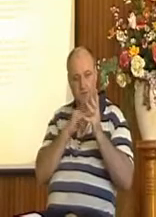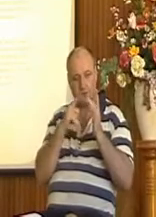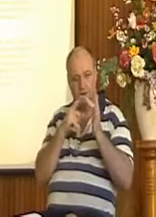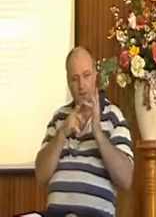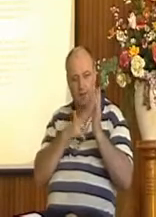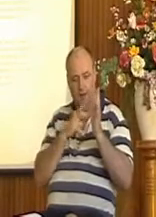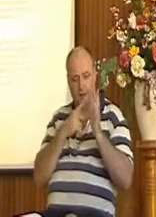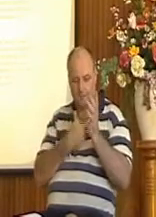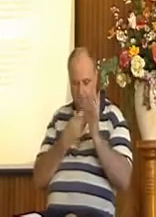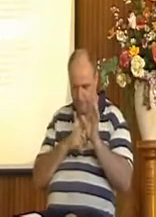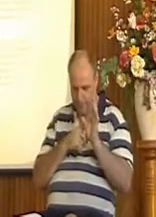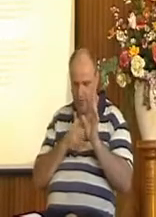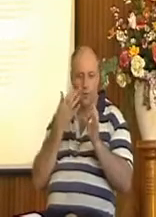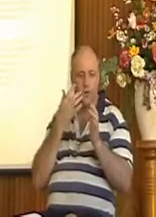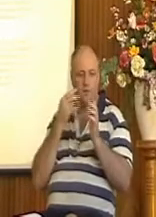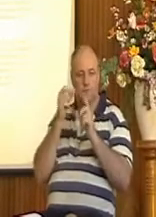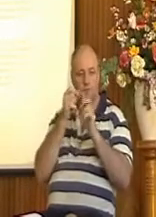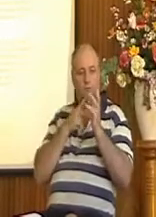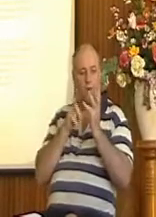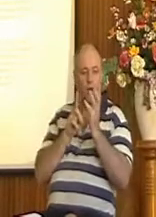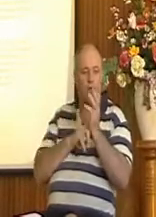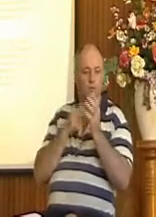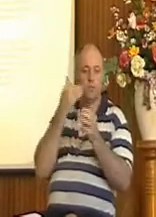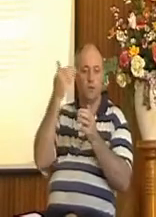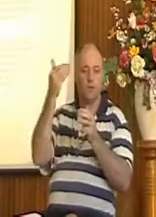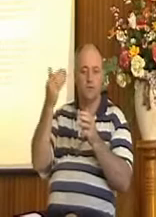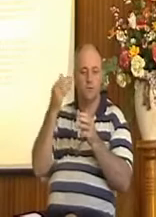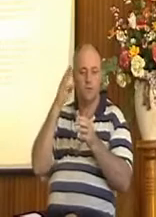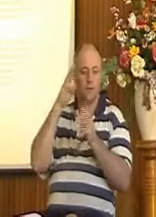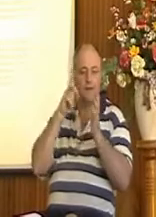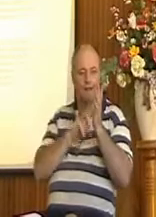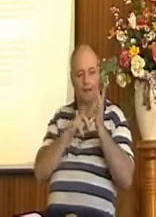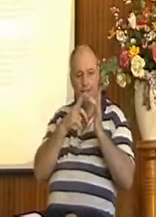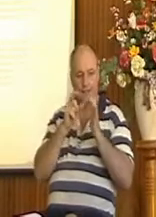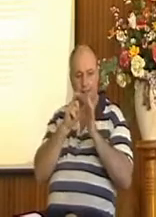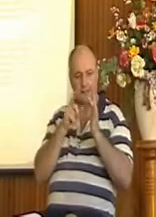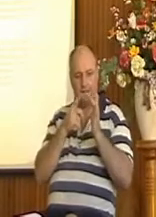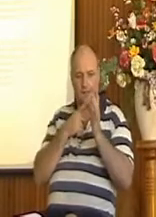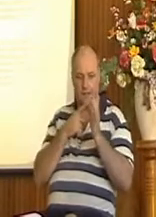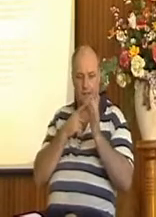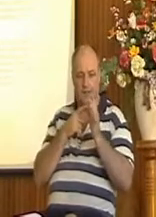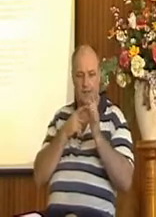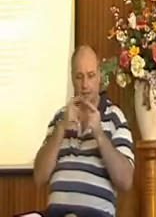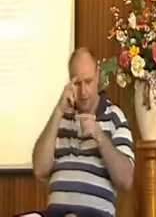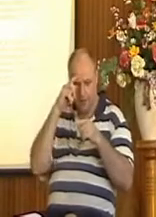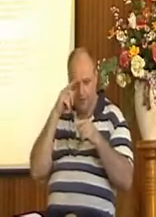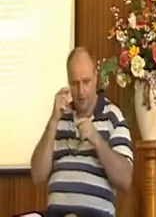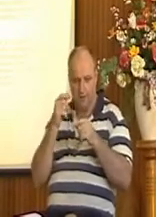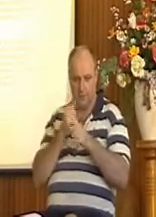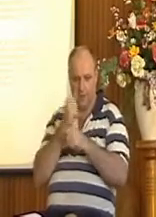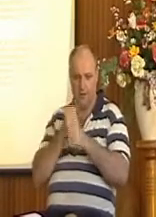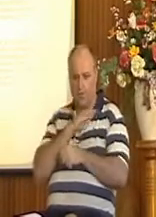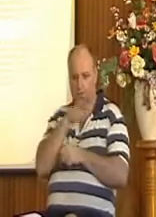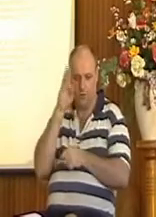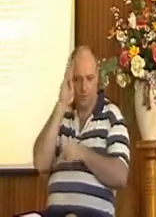Paul preached to Lydia in the women's prayer meeting and got them all converted. He had fellowship in the gospel with